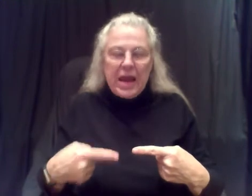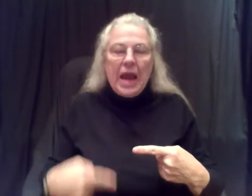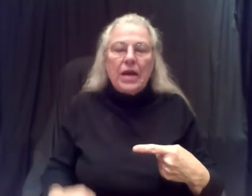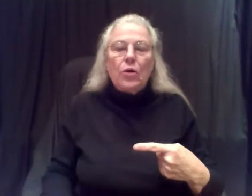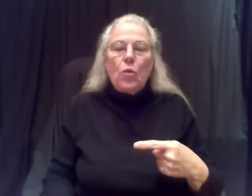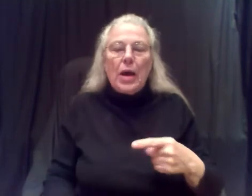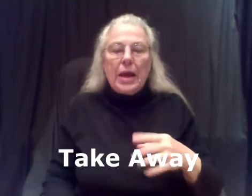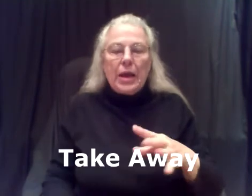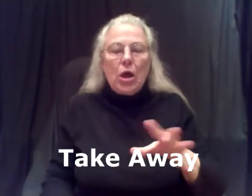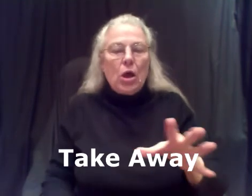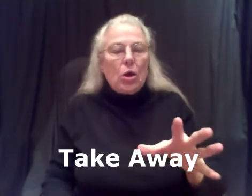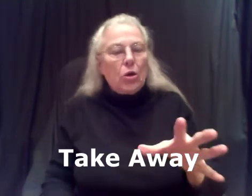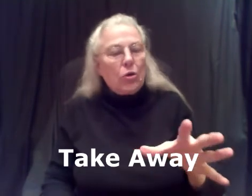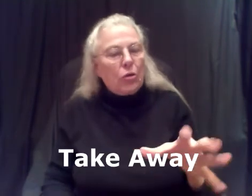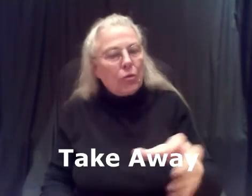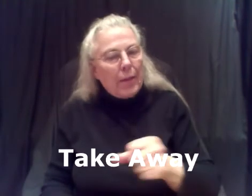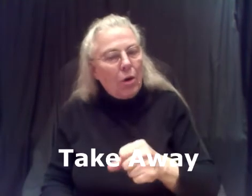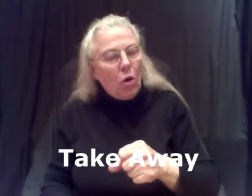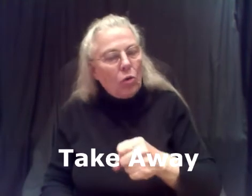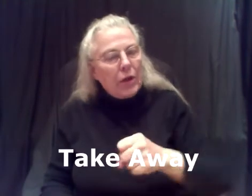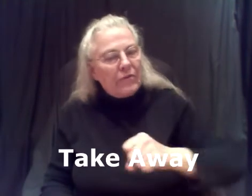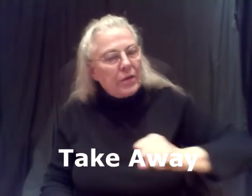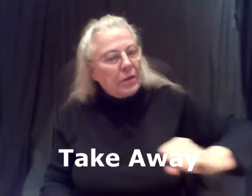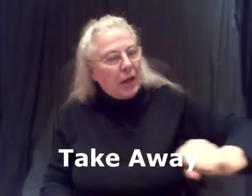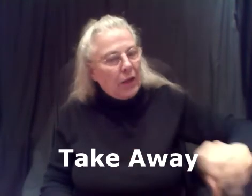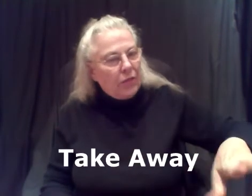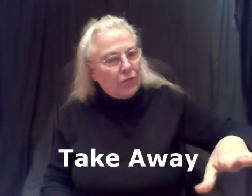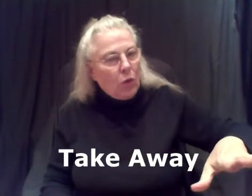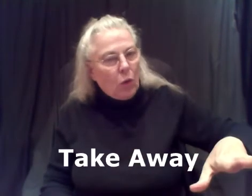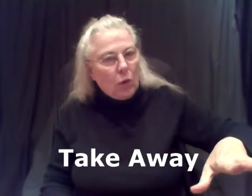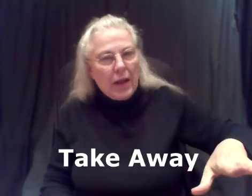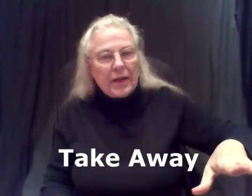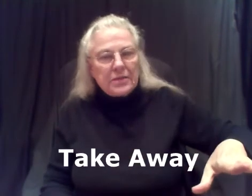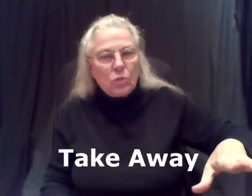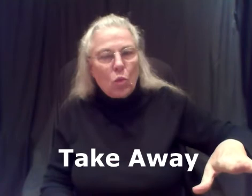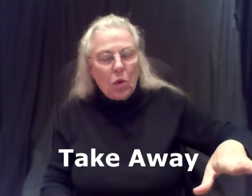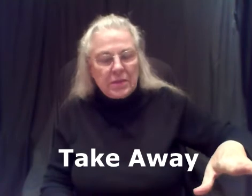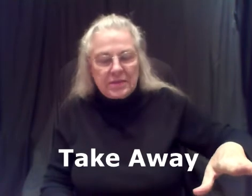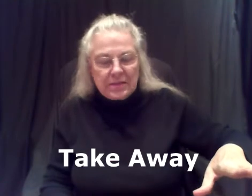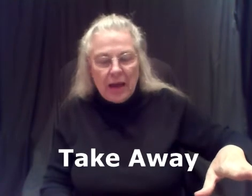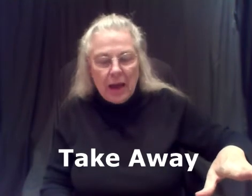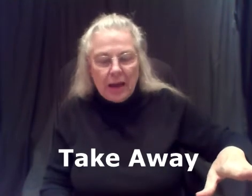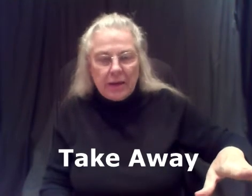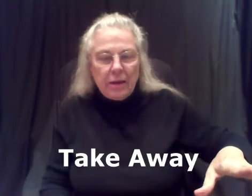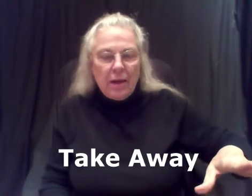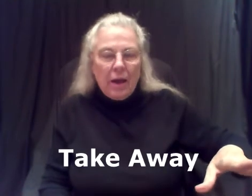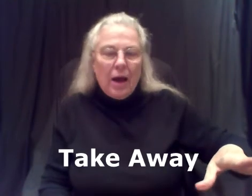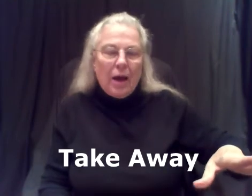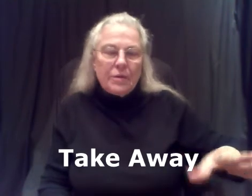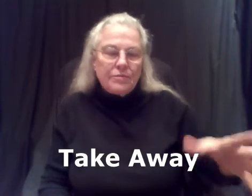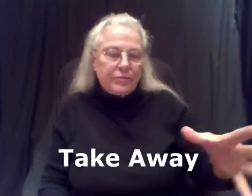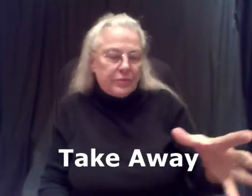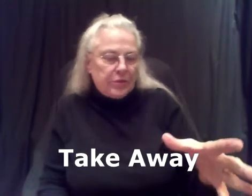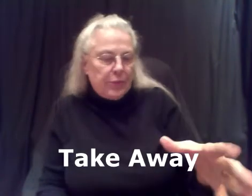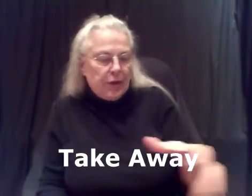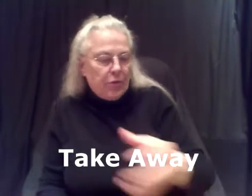Taken away. Grab a hold of it and throw it away. It's one sign to be